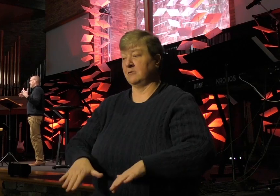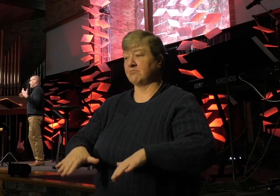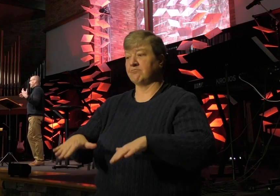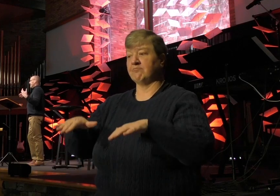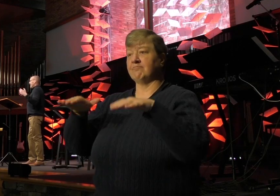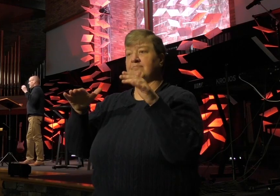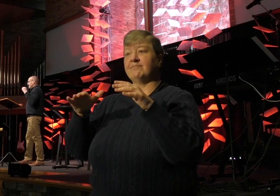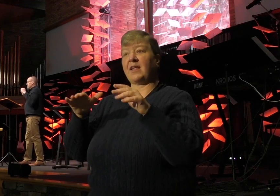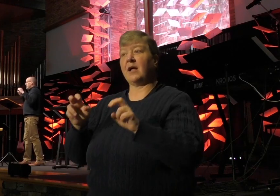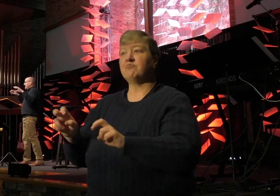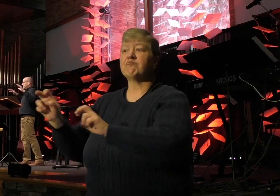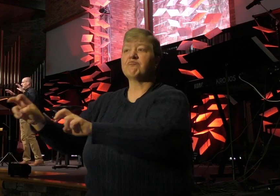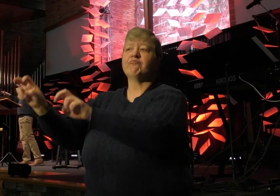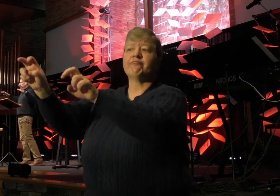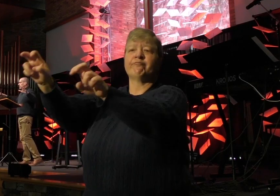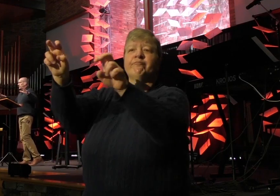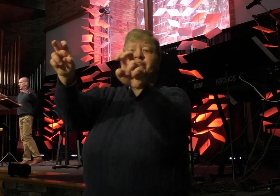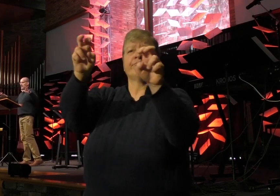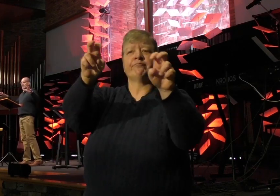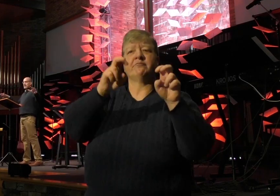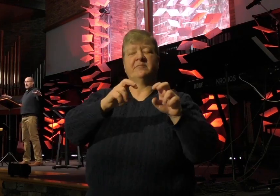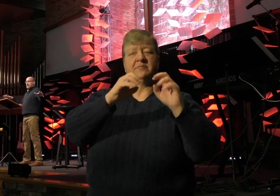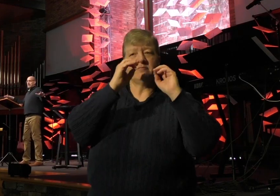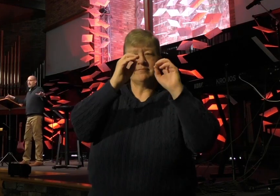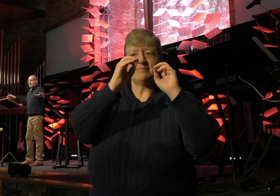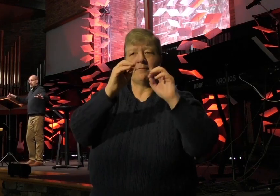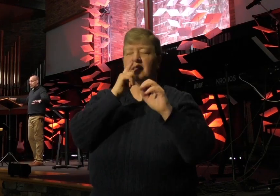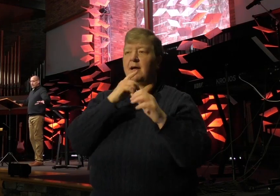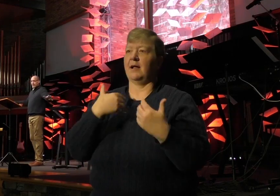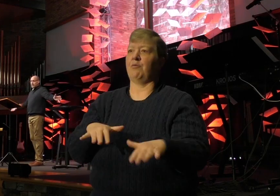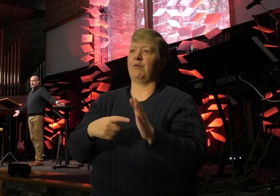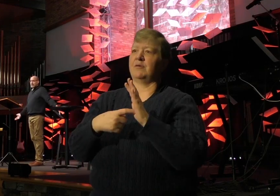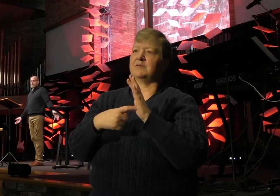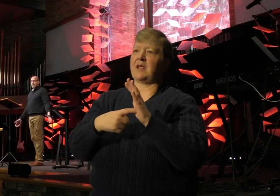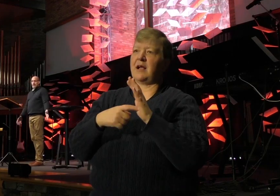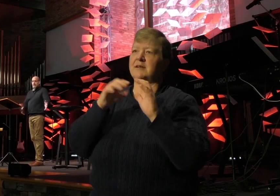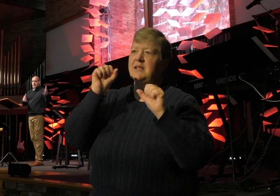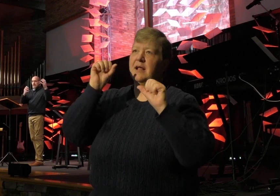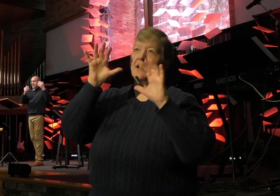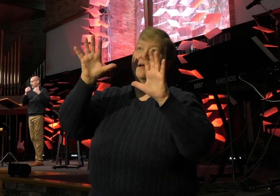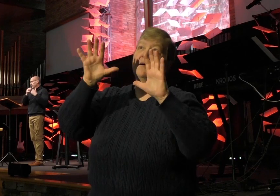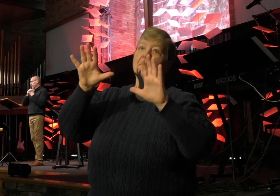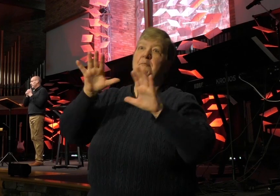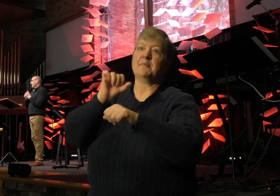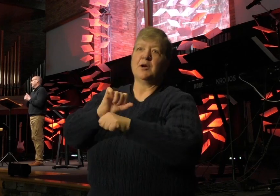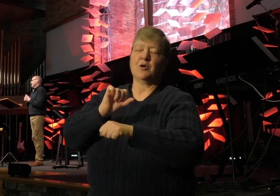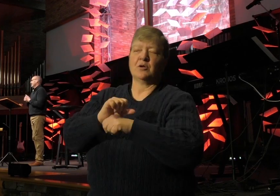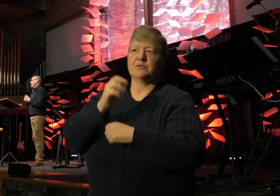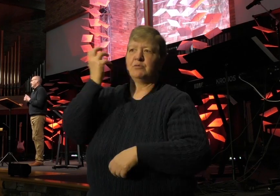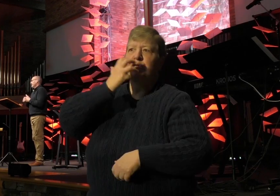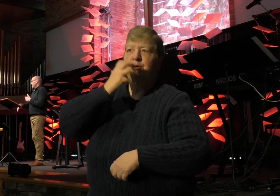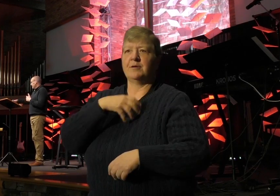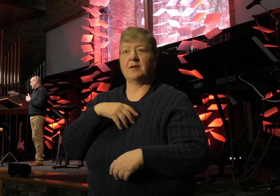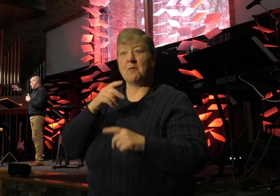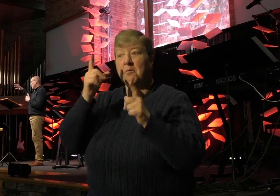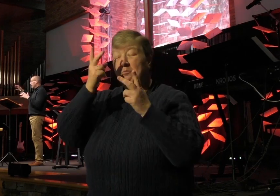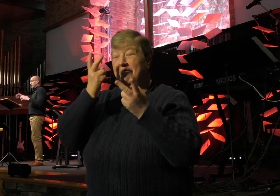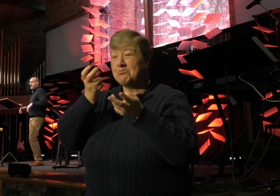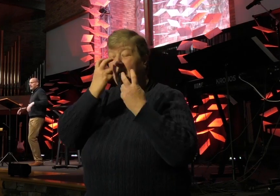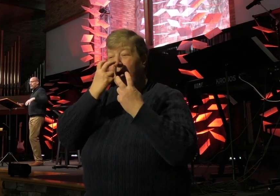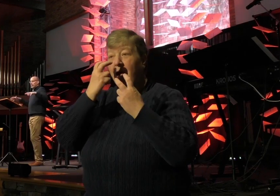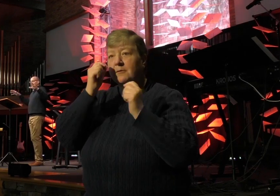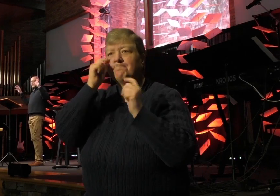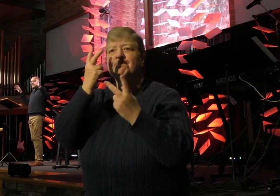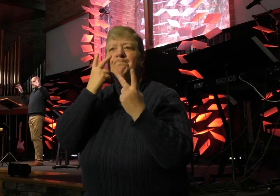teacher. And the signs and the wonders that he did were just amazing. He gave sight to the blind, the lame